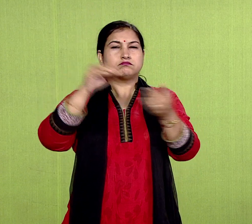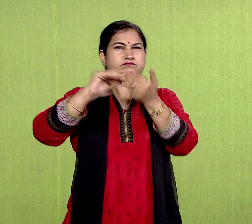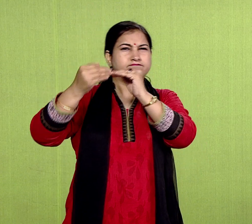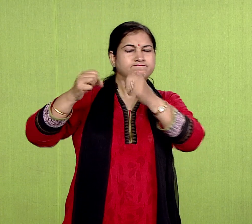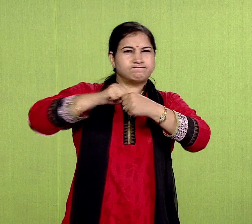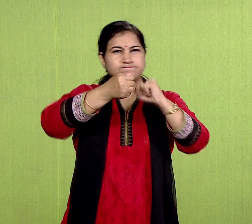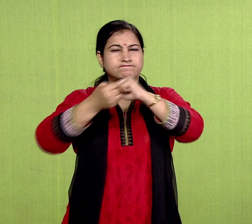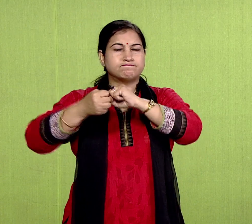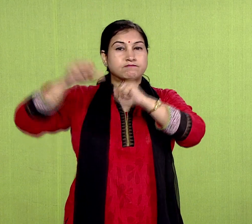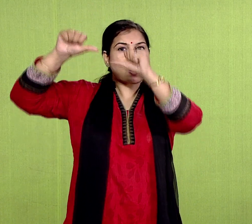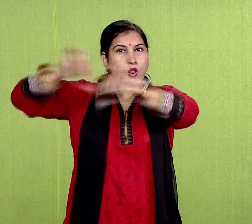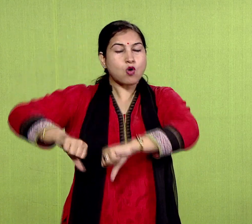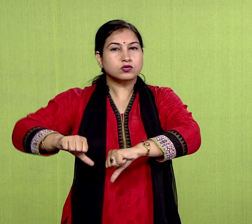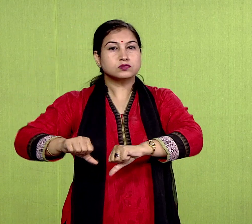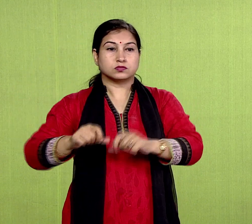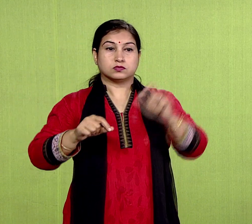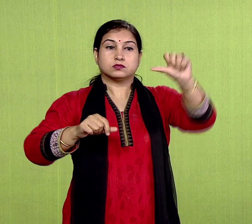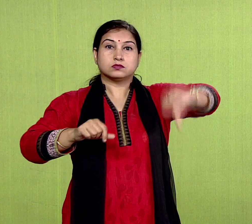in 322 BC,